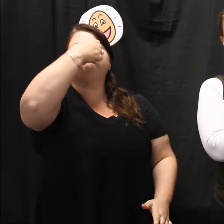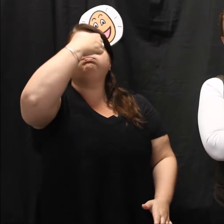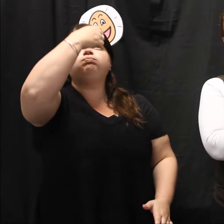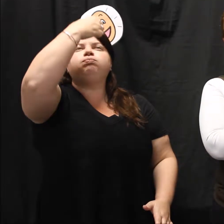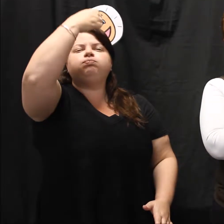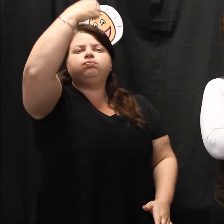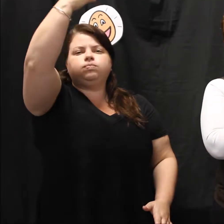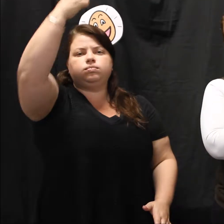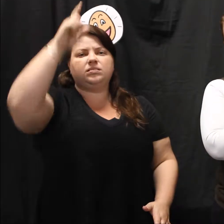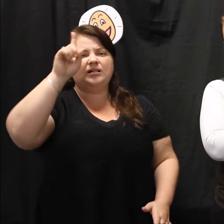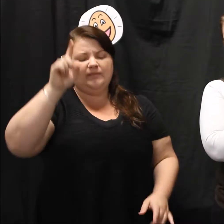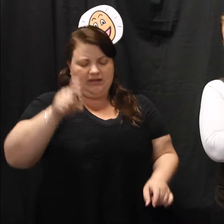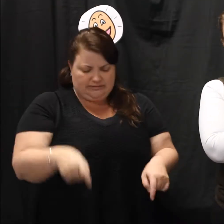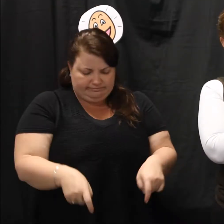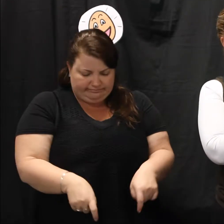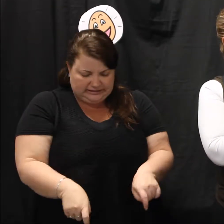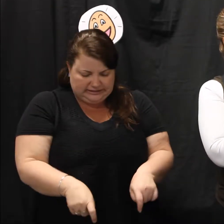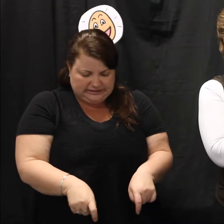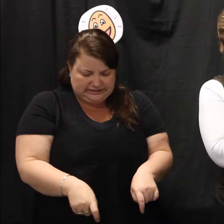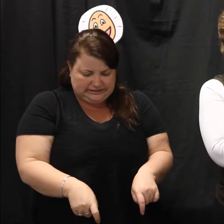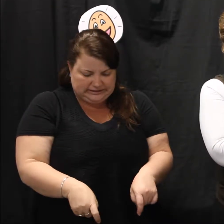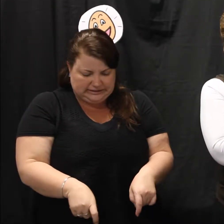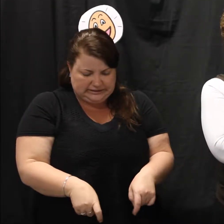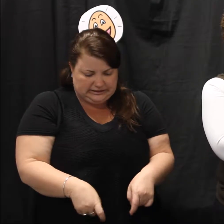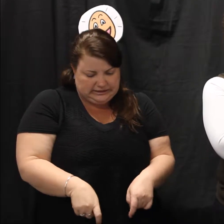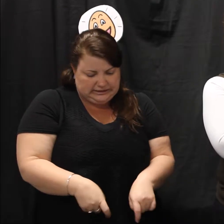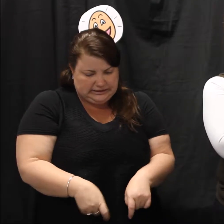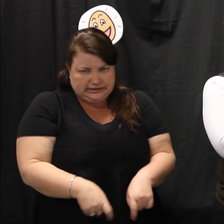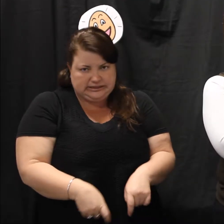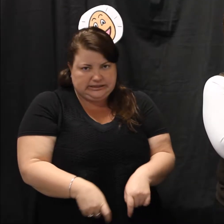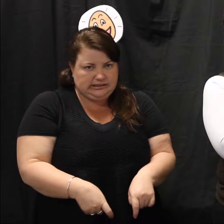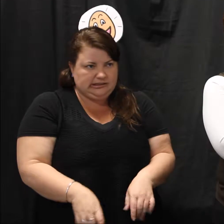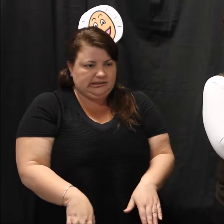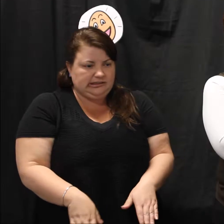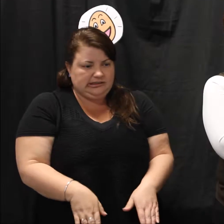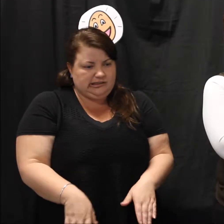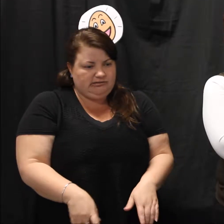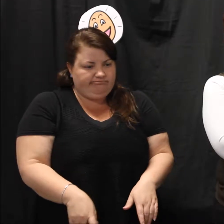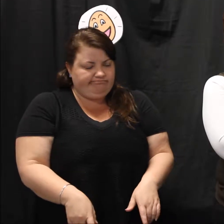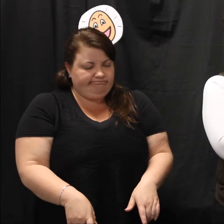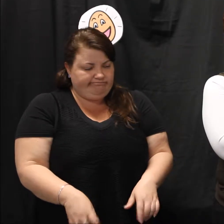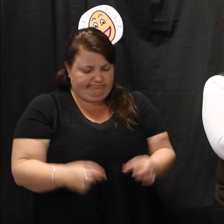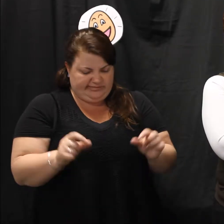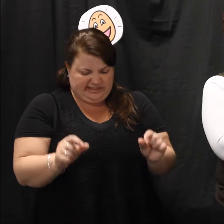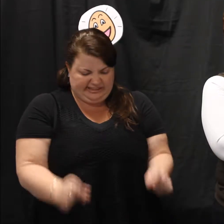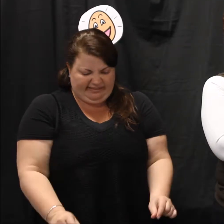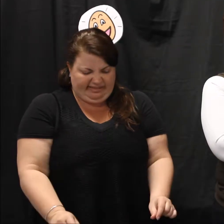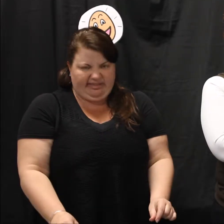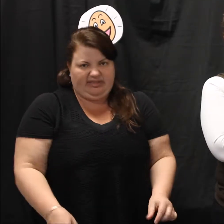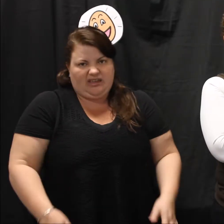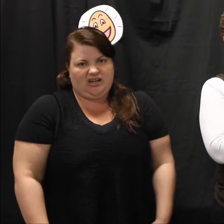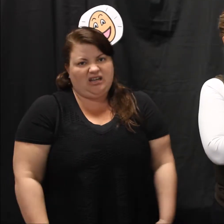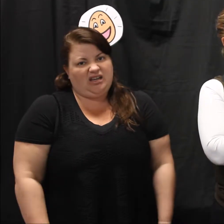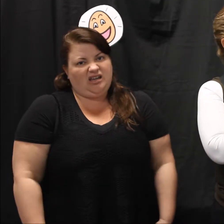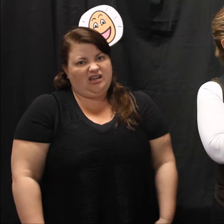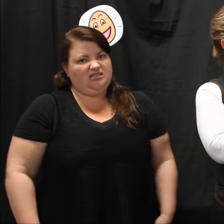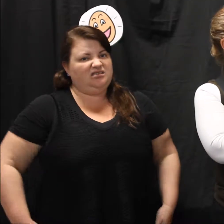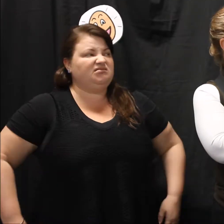his knees were awfully bandy and his legs were rather thin.